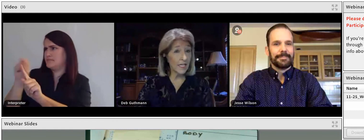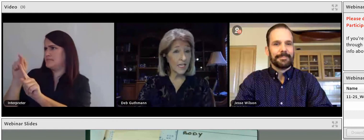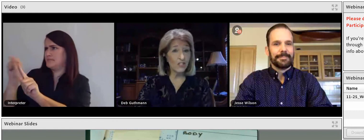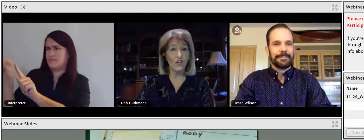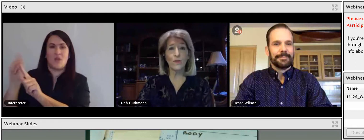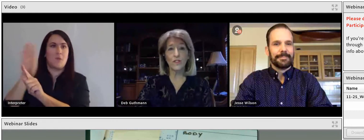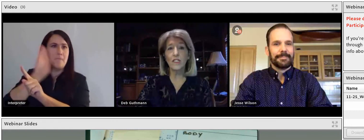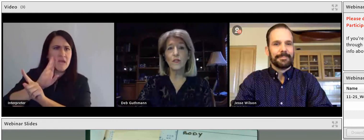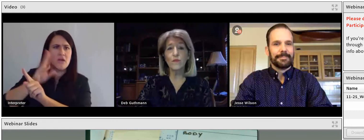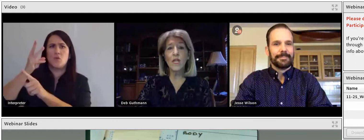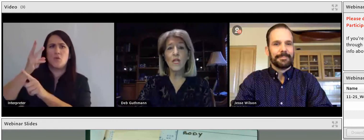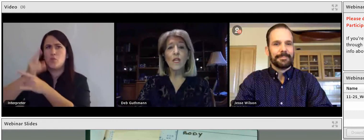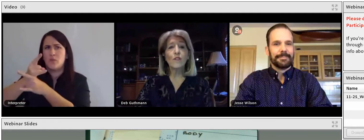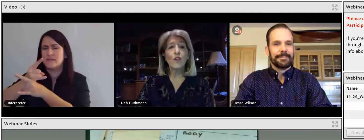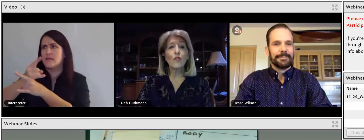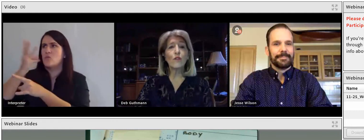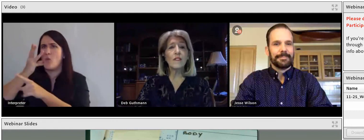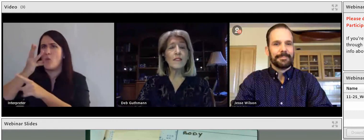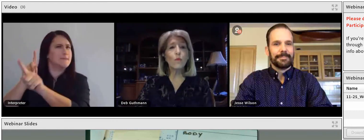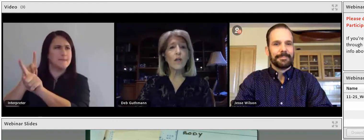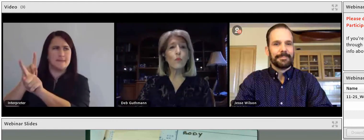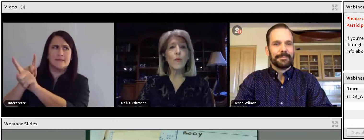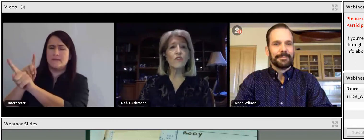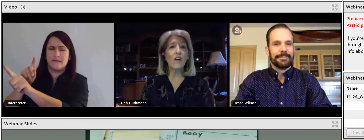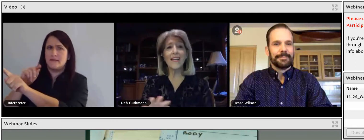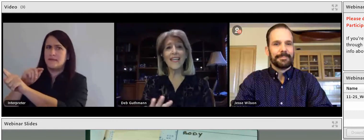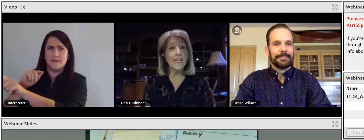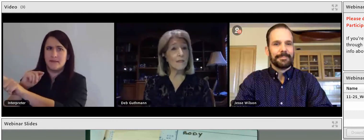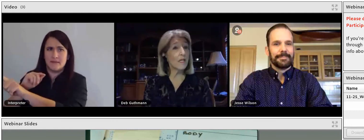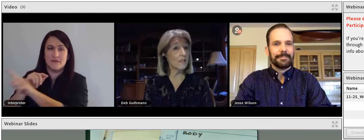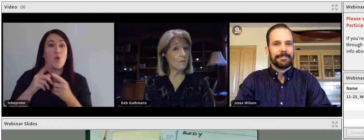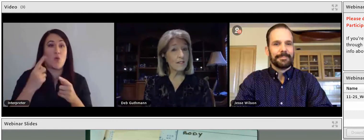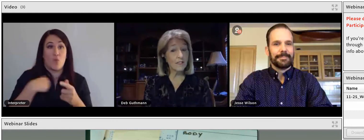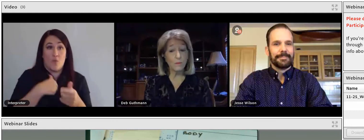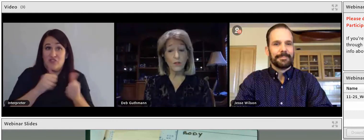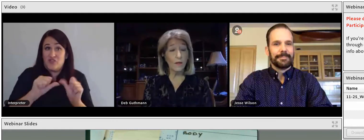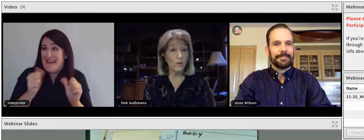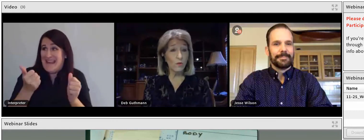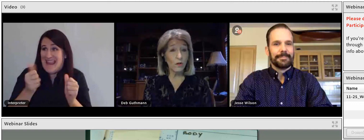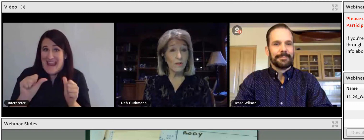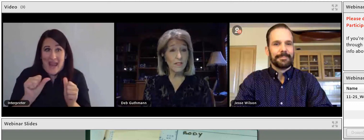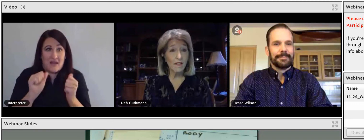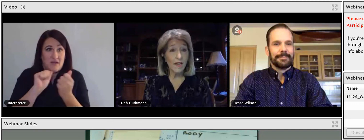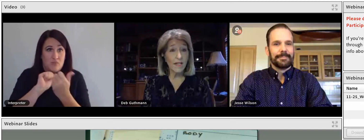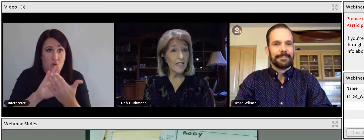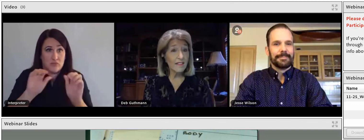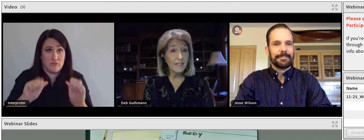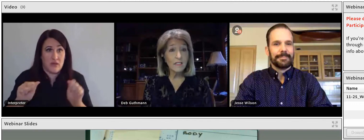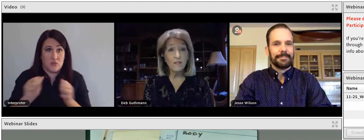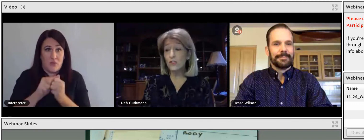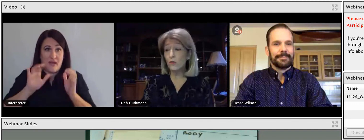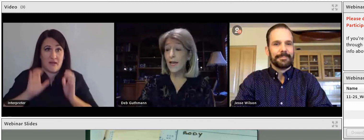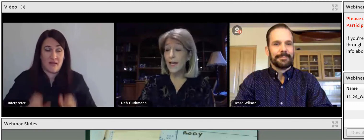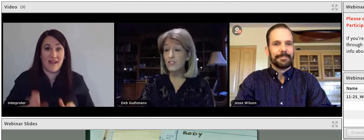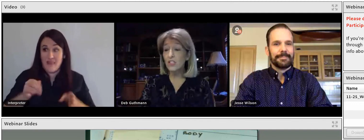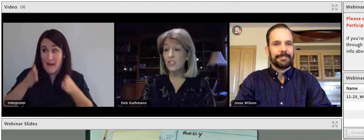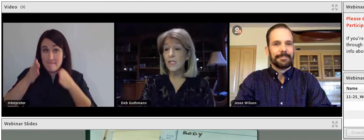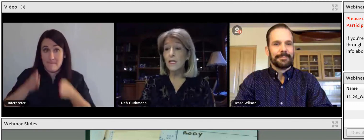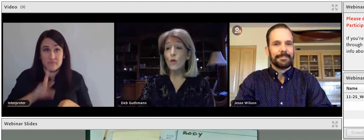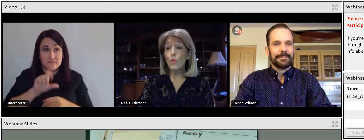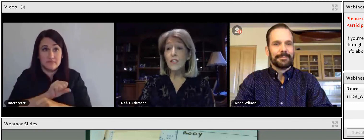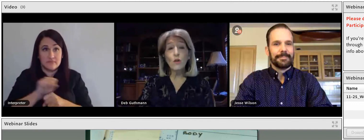items that he chose to use. So you can see where we tried any means possible that would work with this client. And this